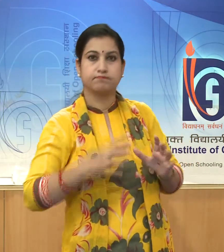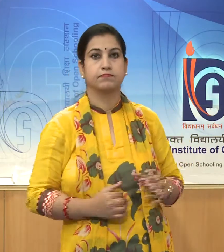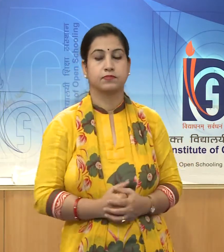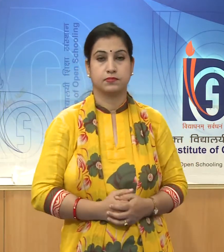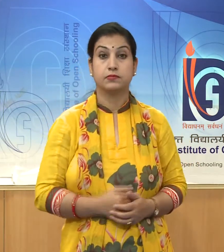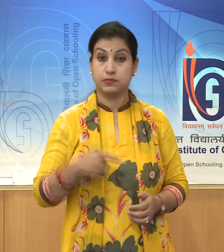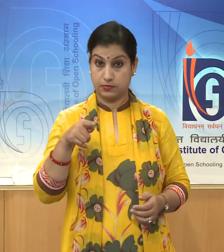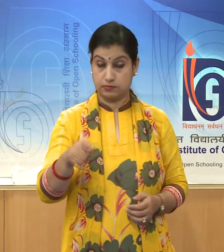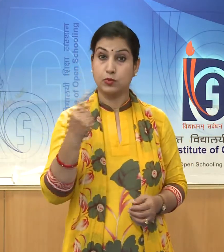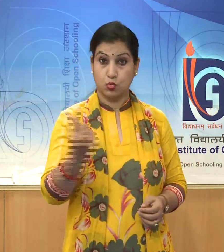He used